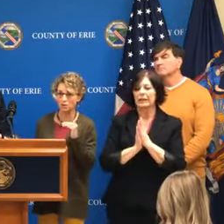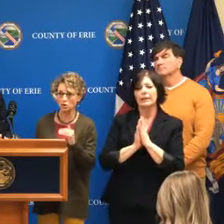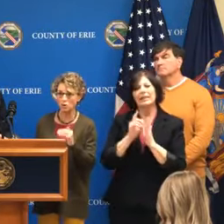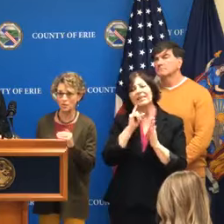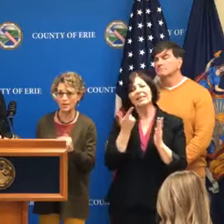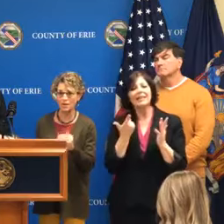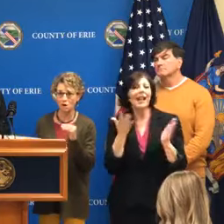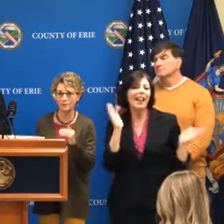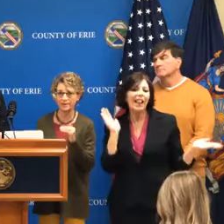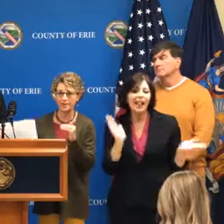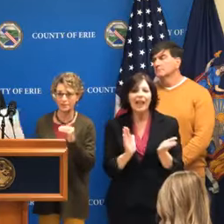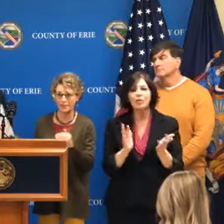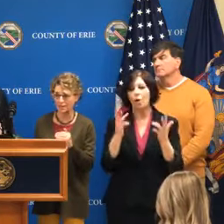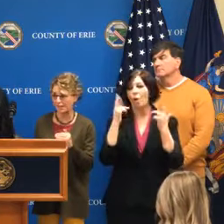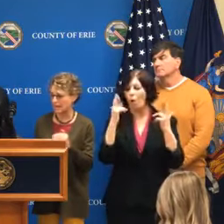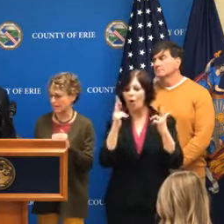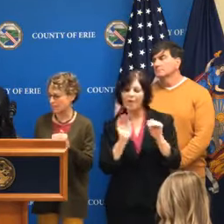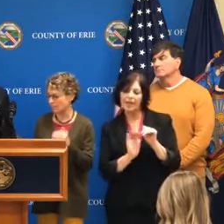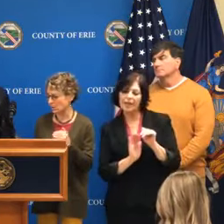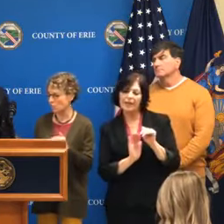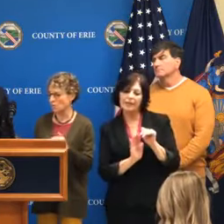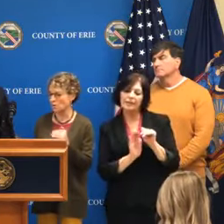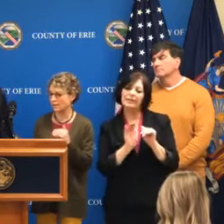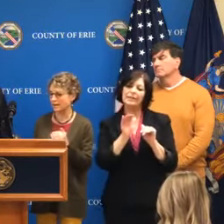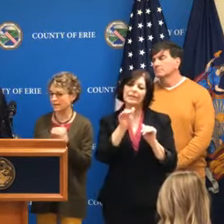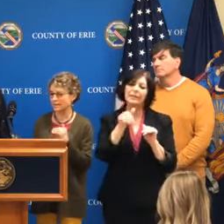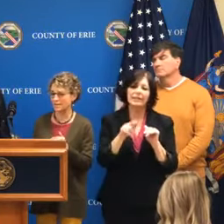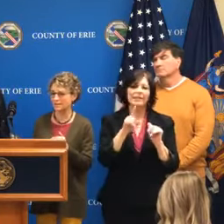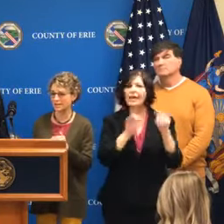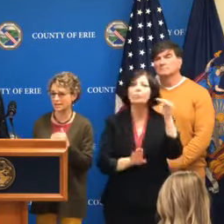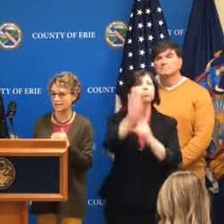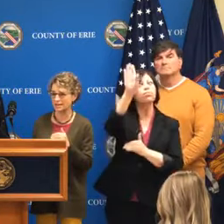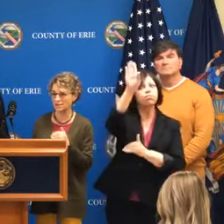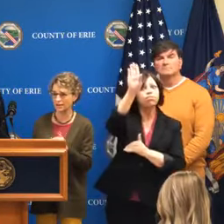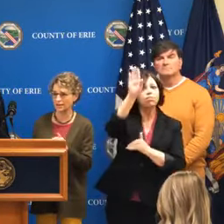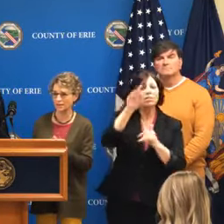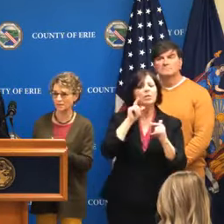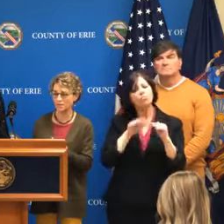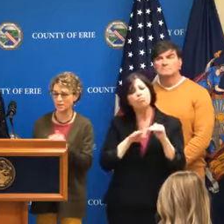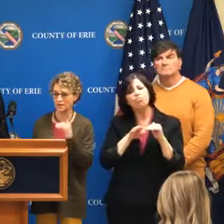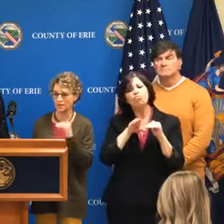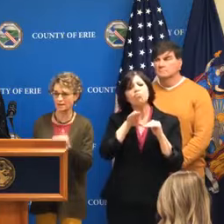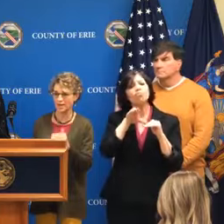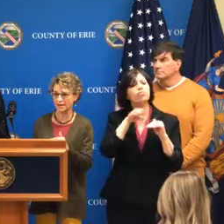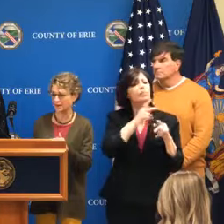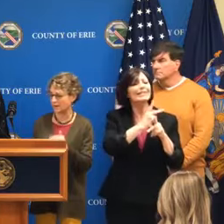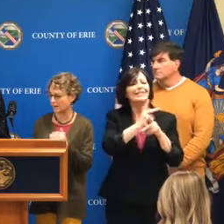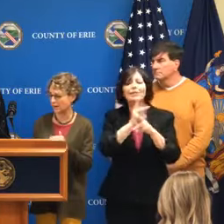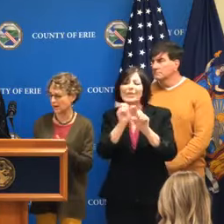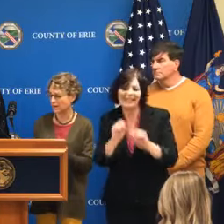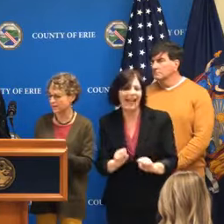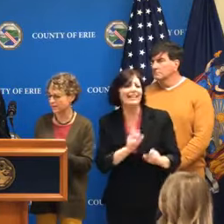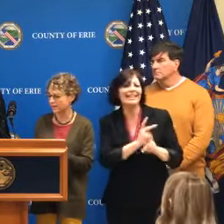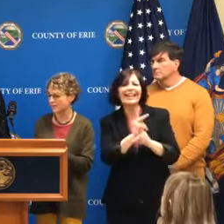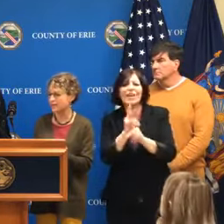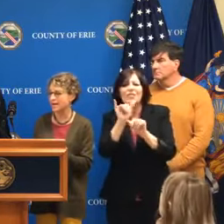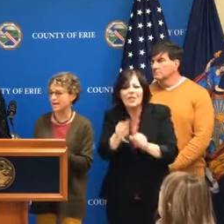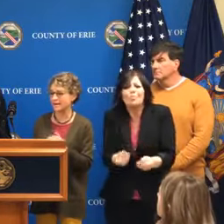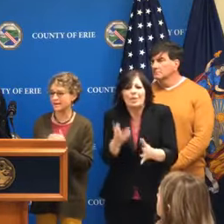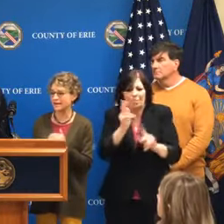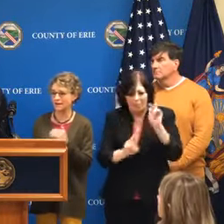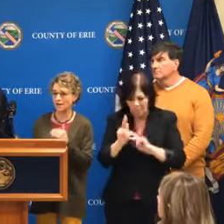a much lower peak. Hopefully that peak is below what we anticipate to see with the capacity of our healthcare